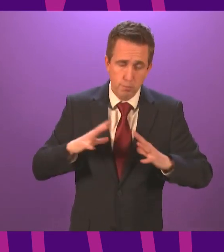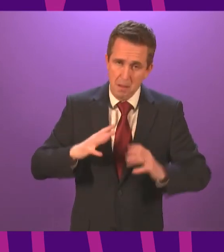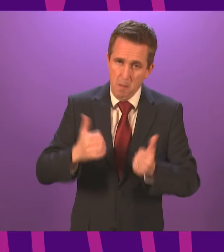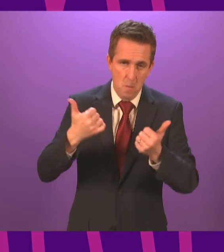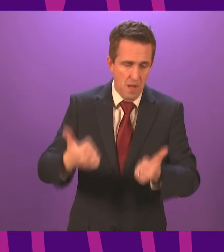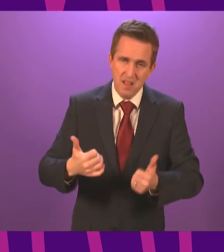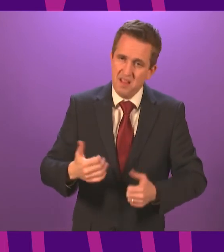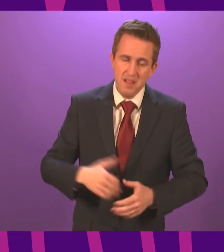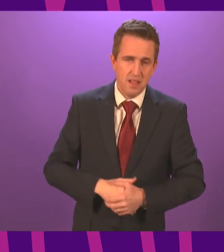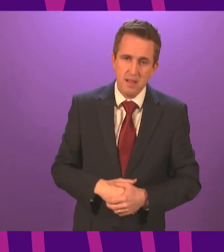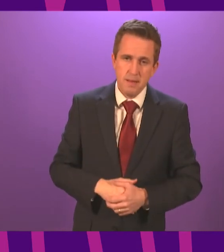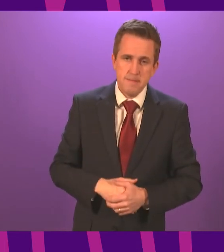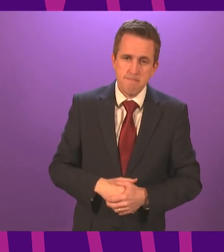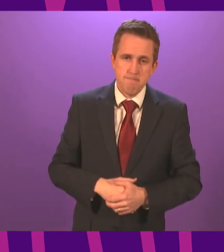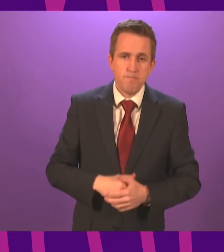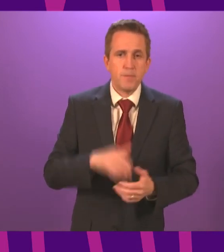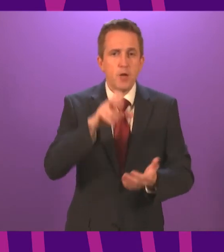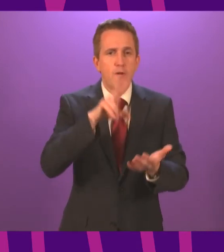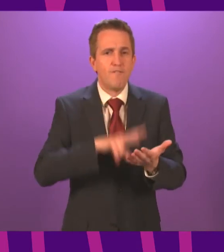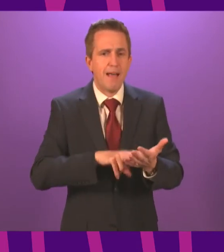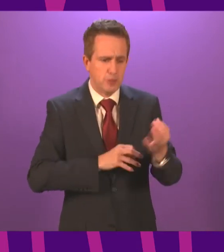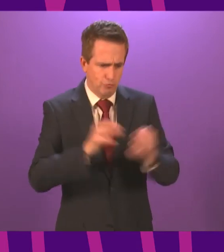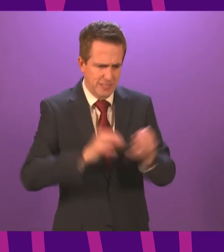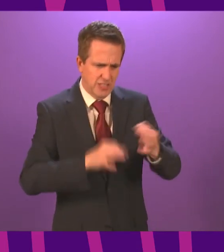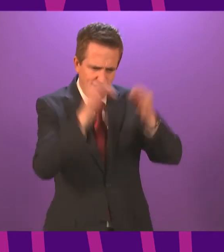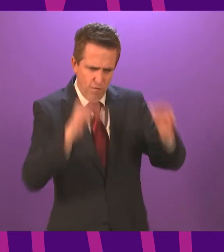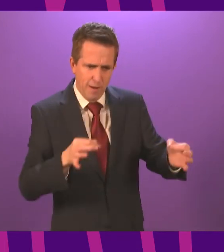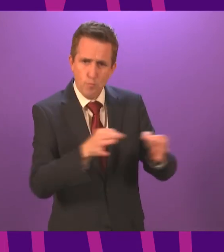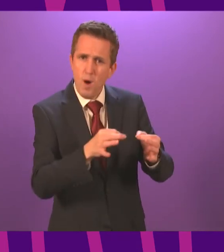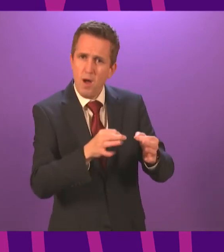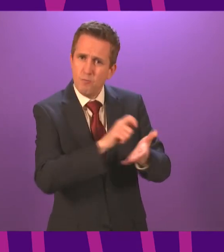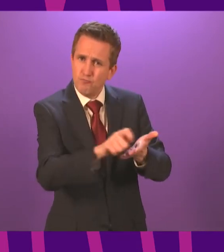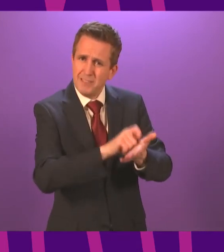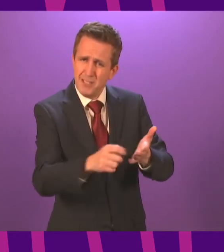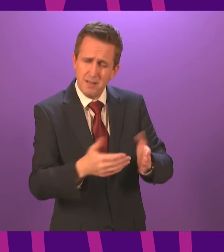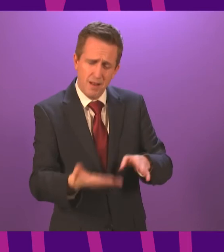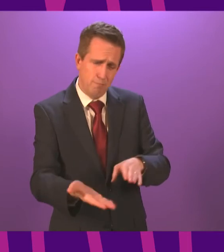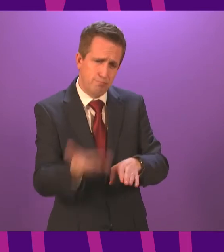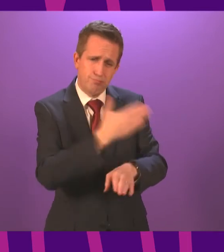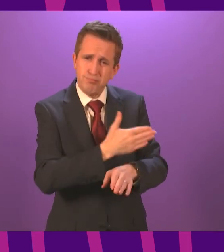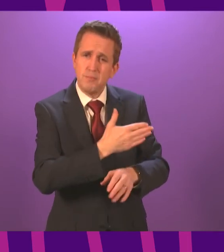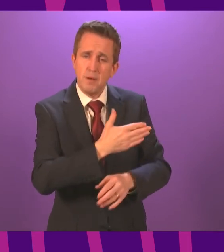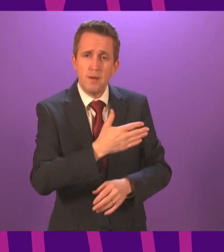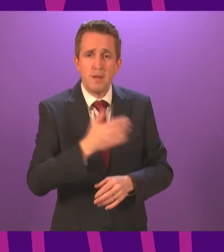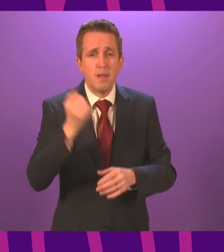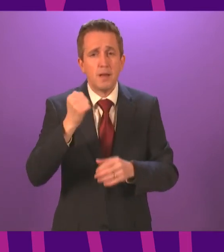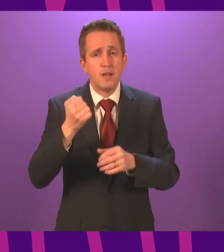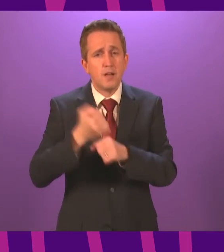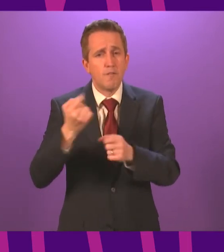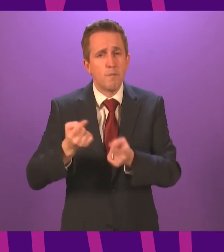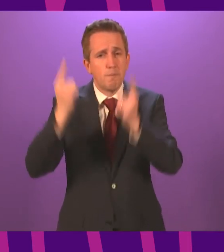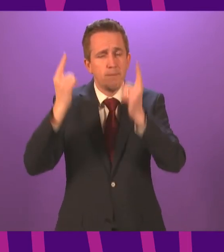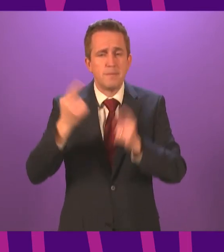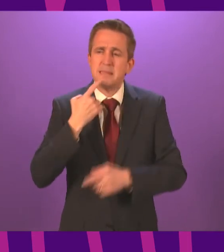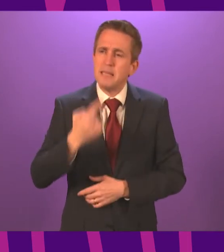The coronavirus strategic framework was set out weeks ago, and the First Minister has openly discussed the need consider